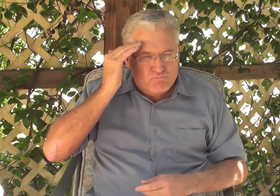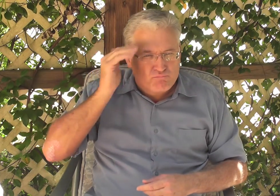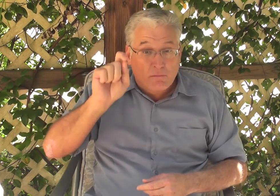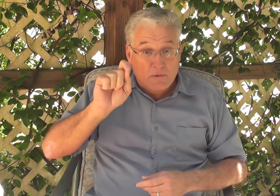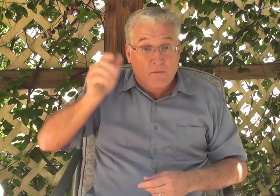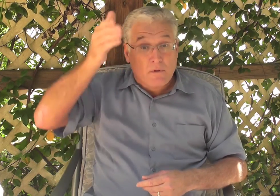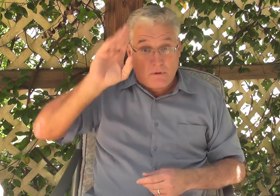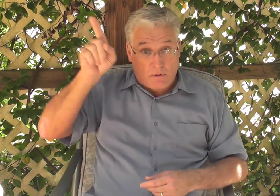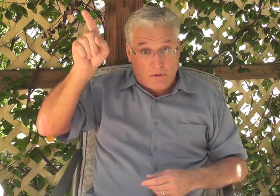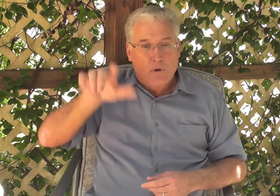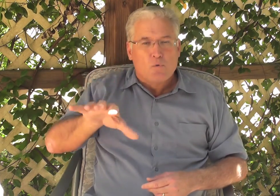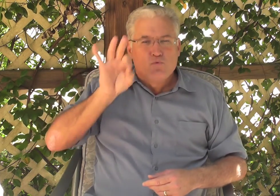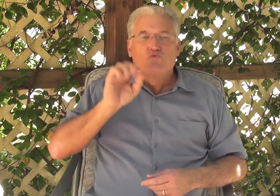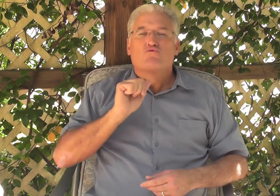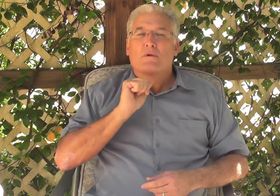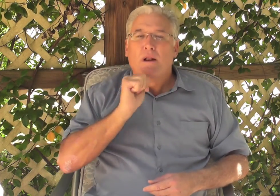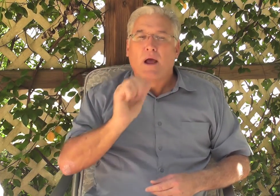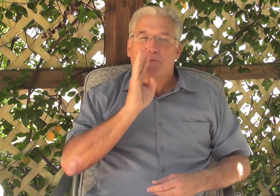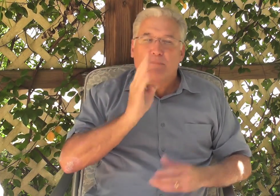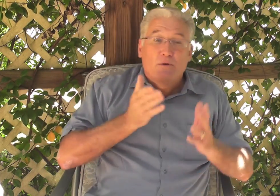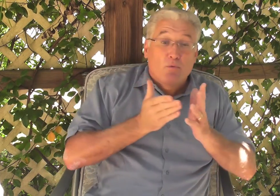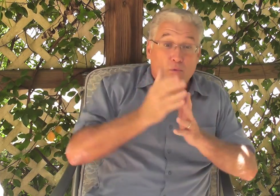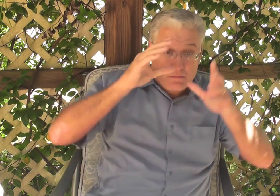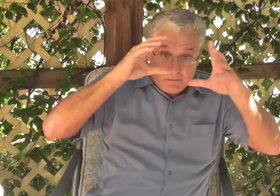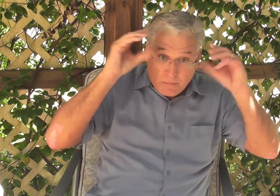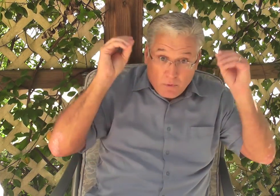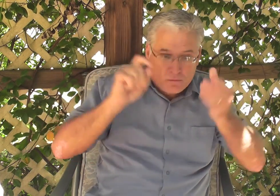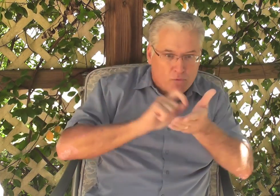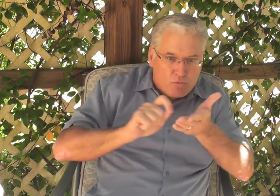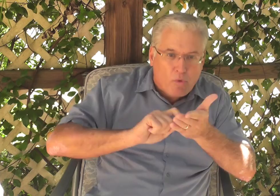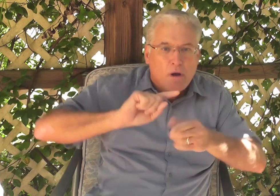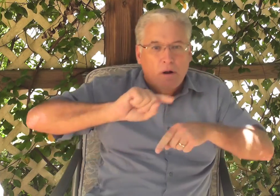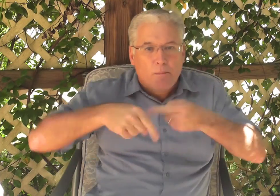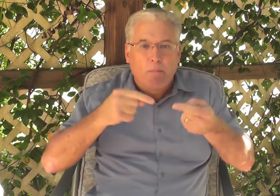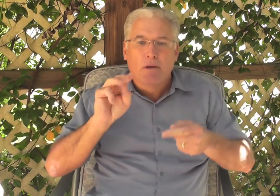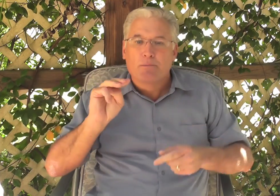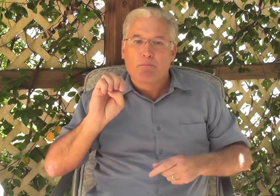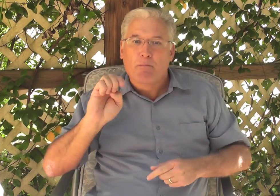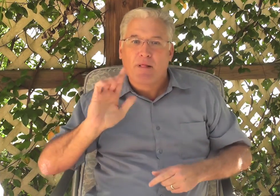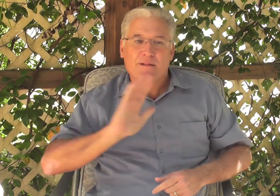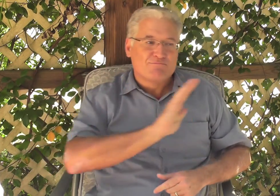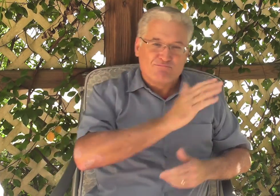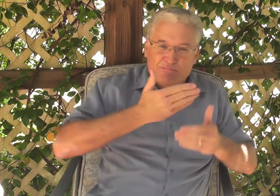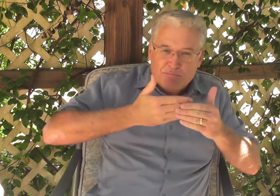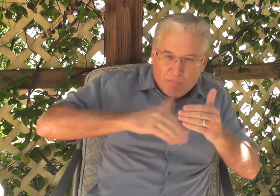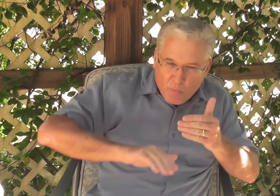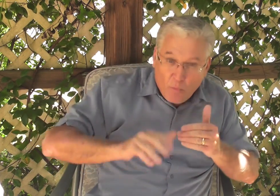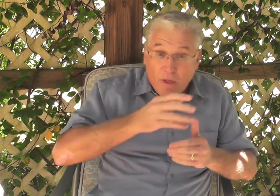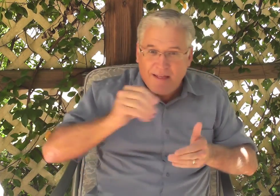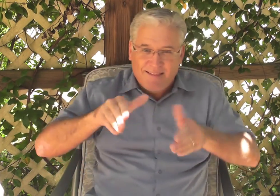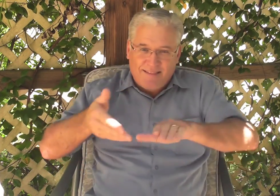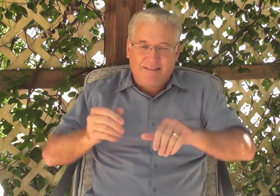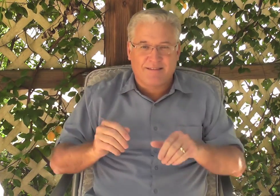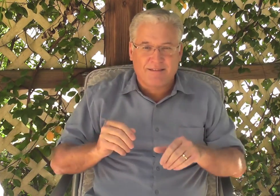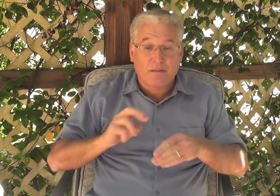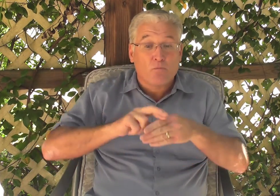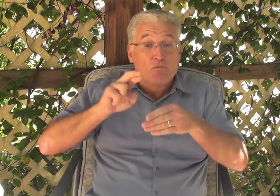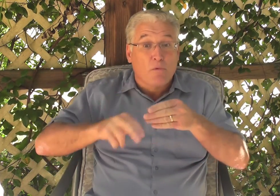Levites. He knew this, and he chose not to speak through Moses to write about Melchizedek's birth or his